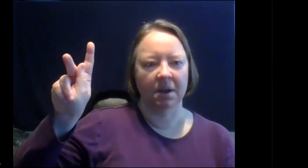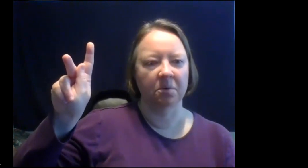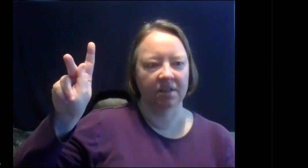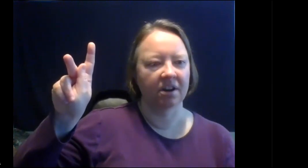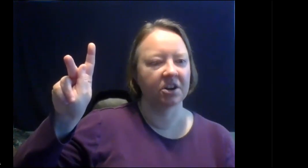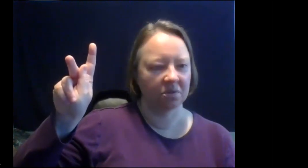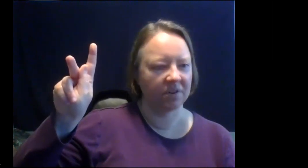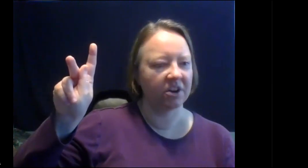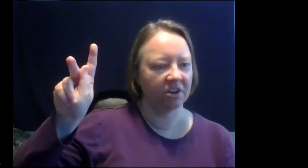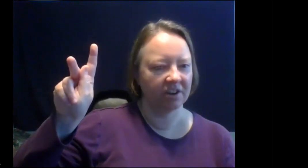Probably one of the hardest ones. Very good.